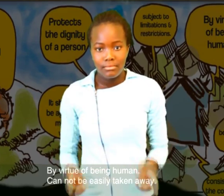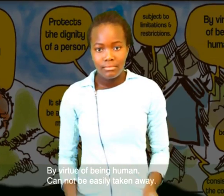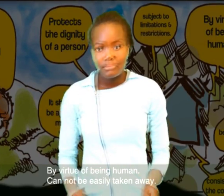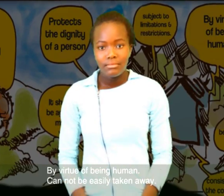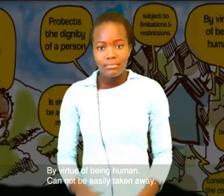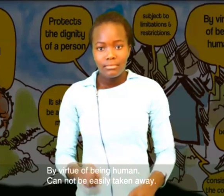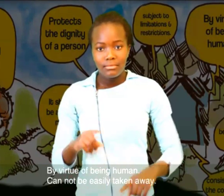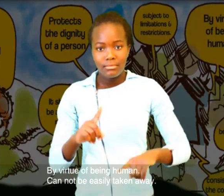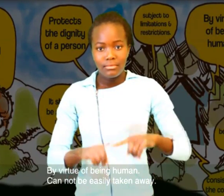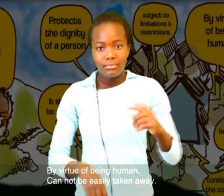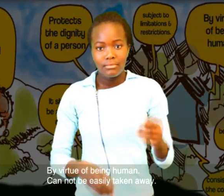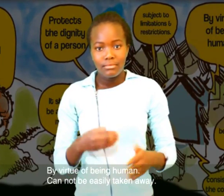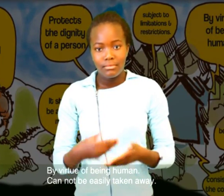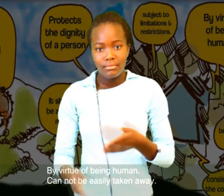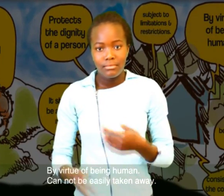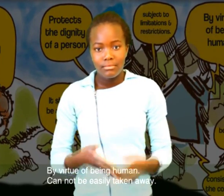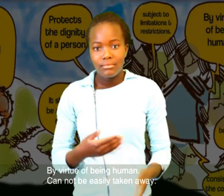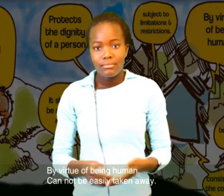be easily taken away,